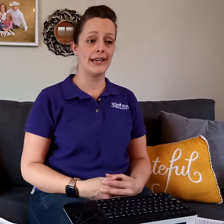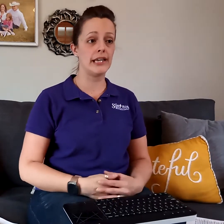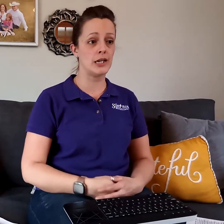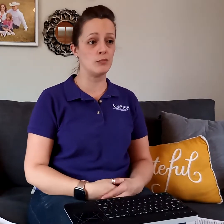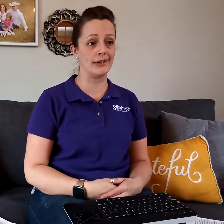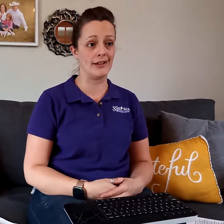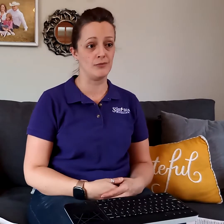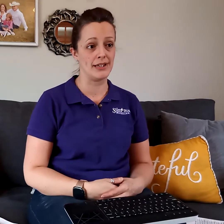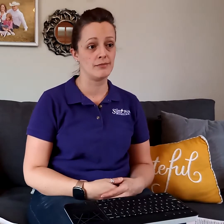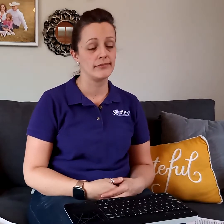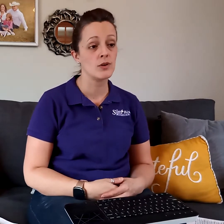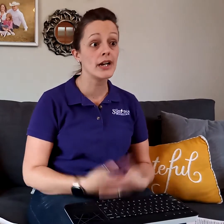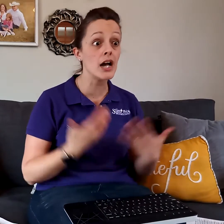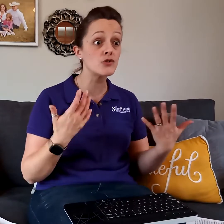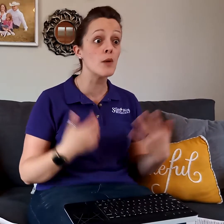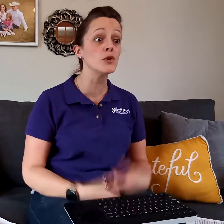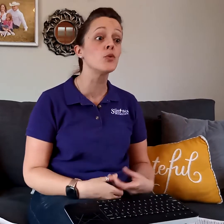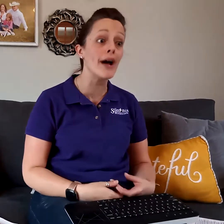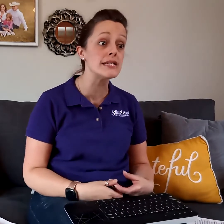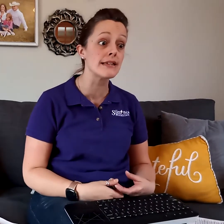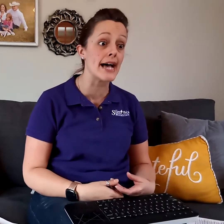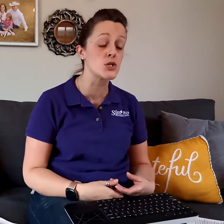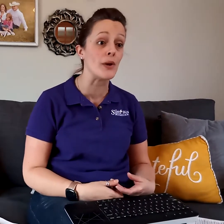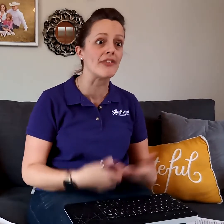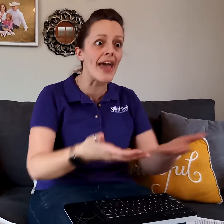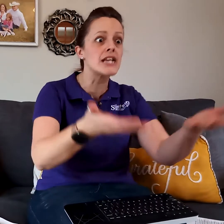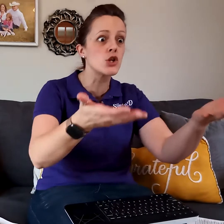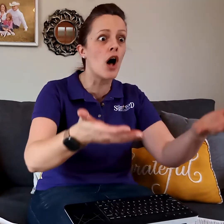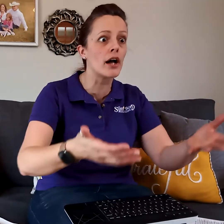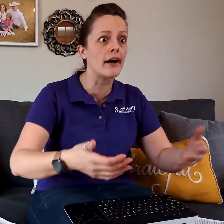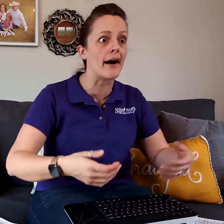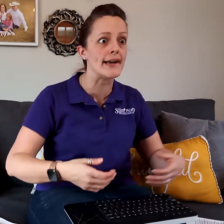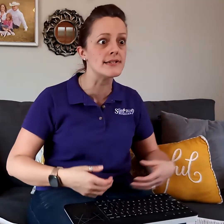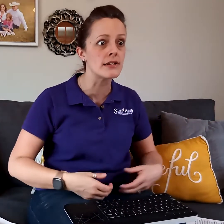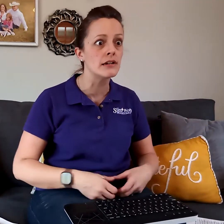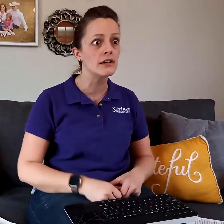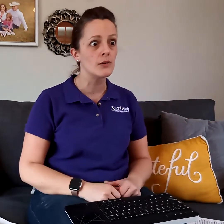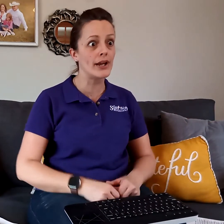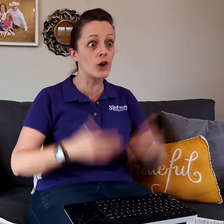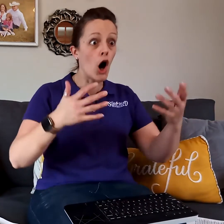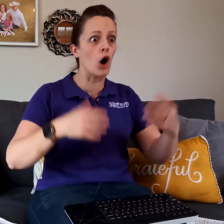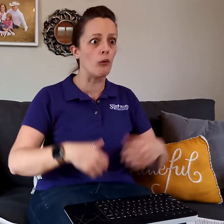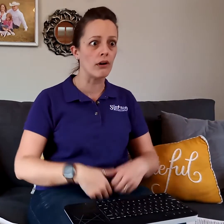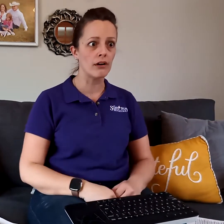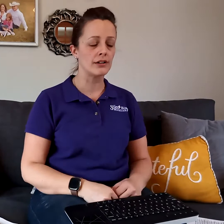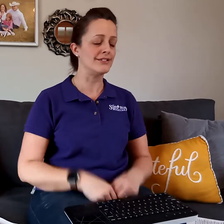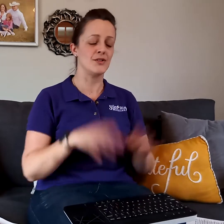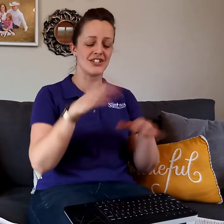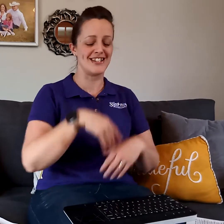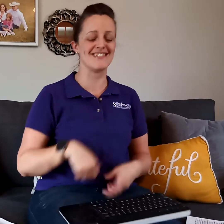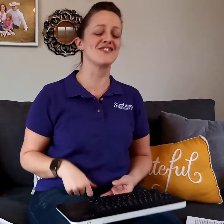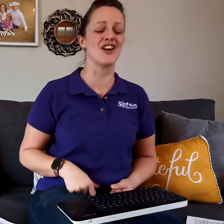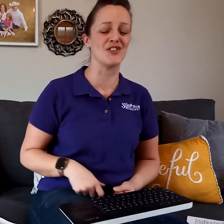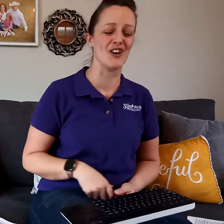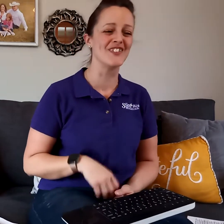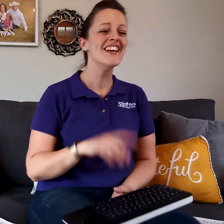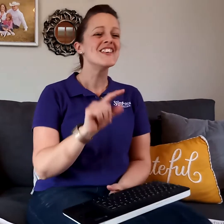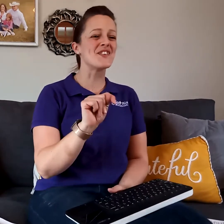didn't believe me. So I got in trouble twice last week. Thanks a lot, guys. Way to go. I'm just teasing. It's not your fault. So we have the